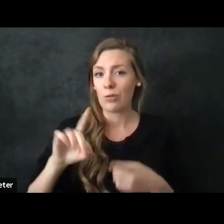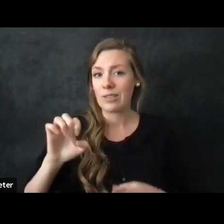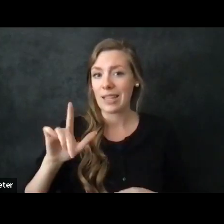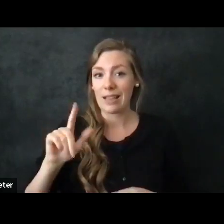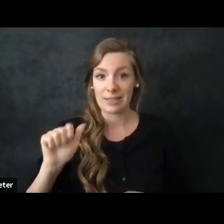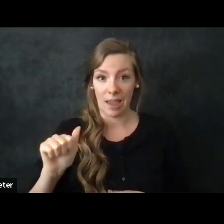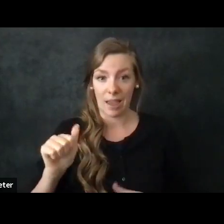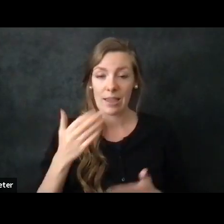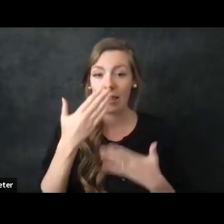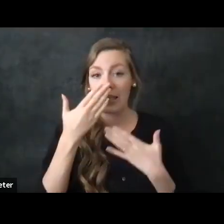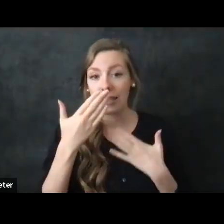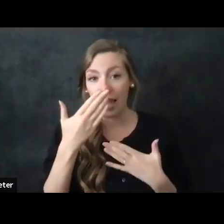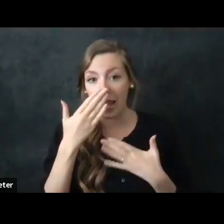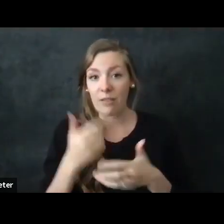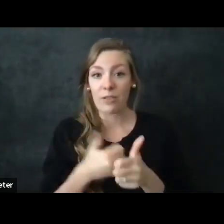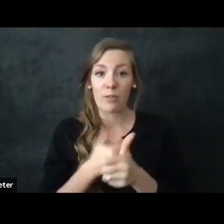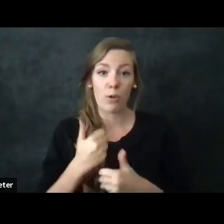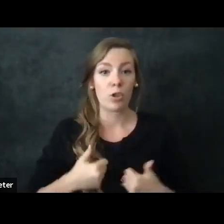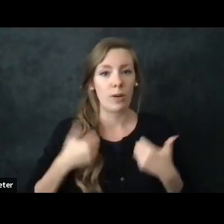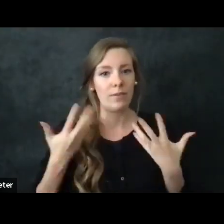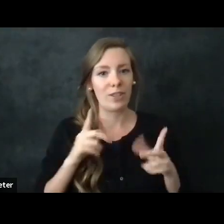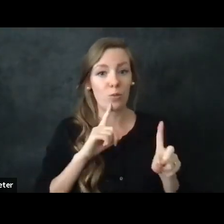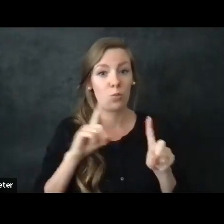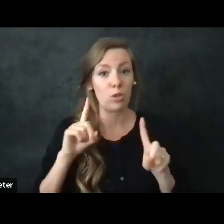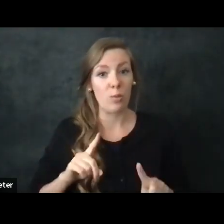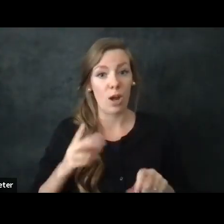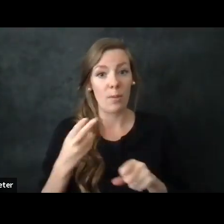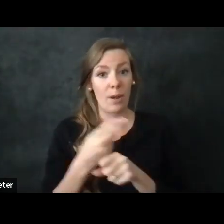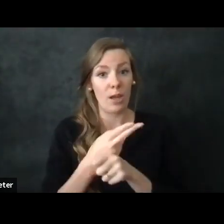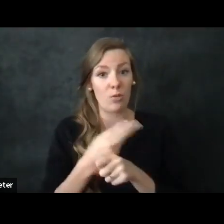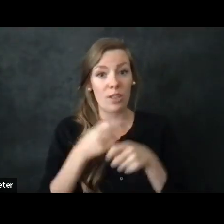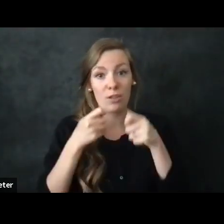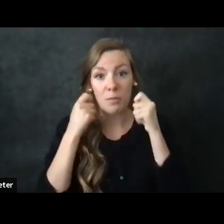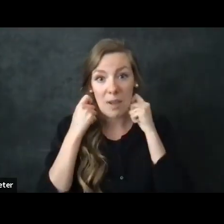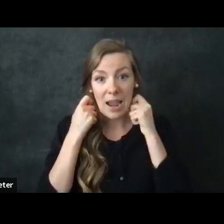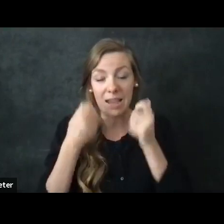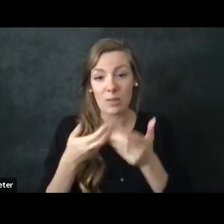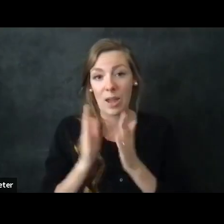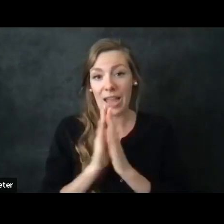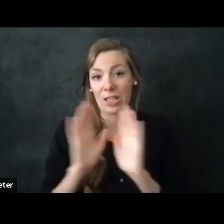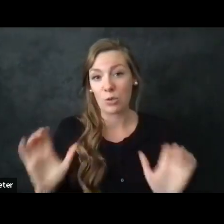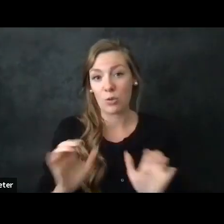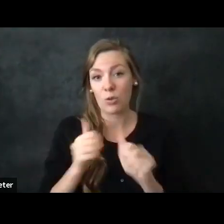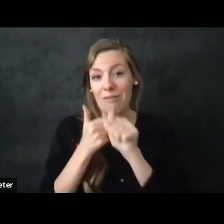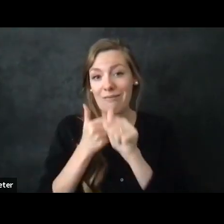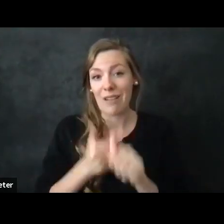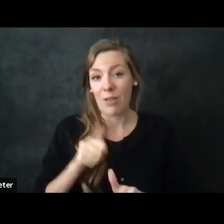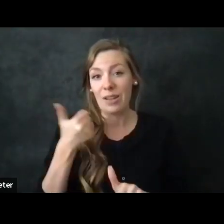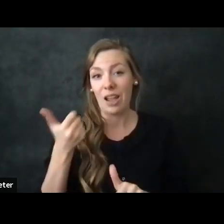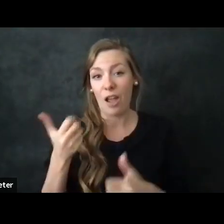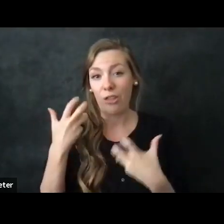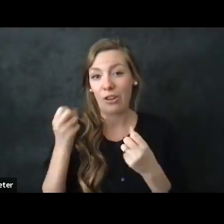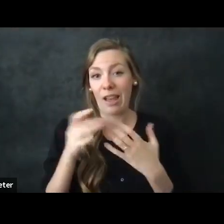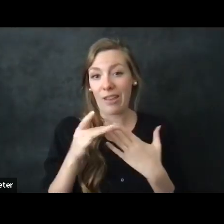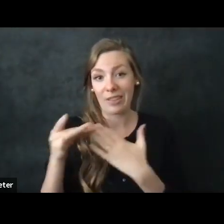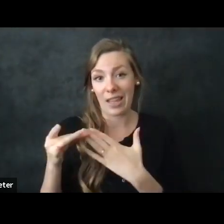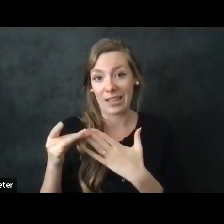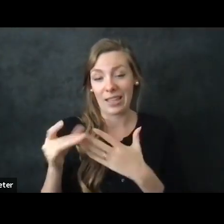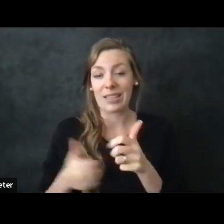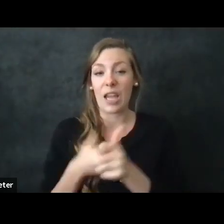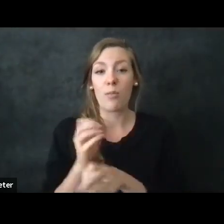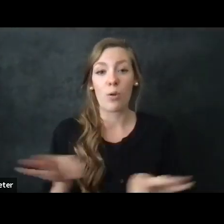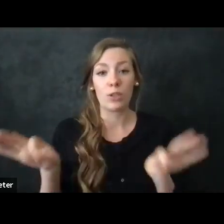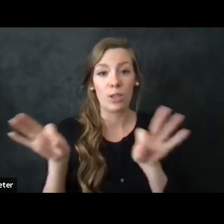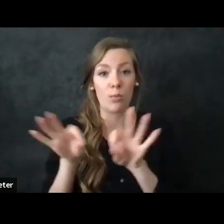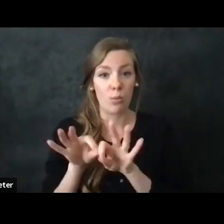the majority of residents have responded by wearing their masks when asked to do so, following other health guidelines, and most of all, and most importantly,